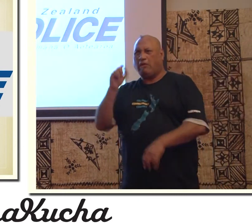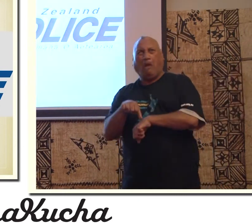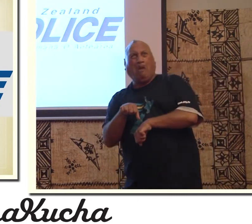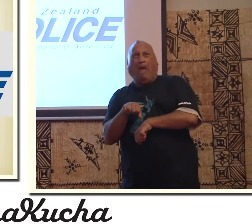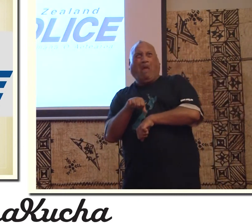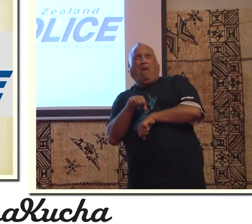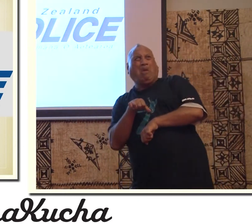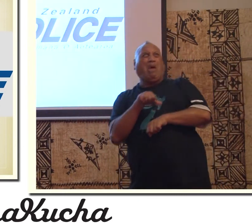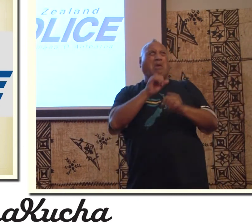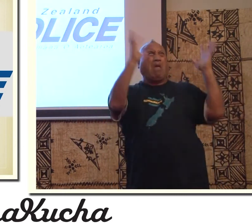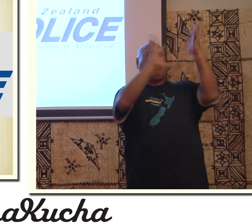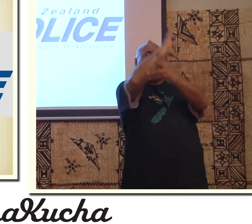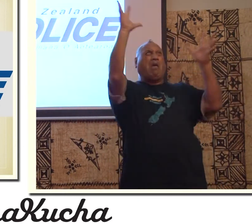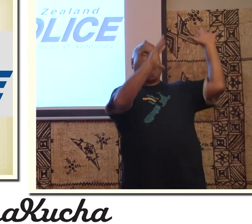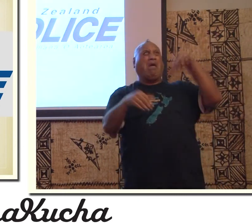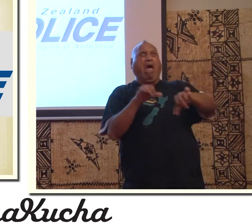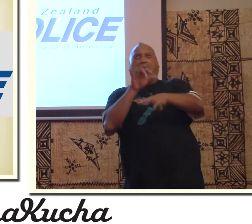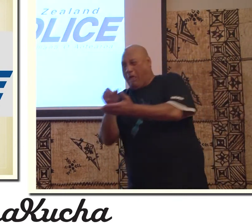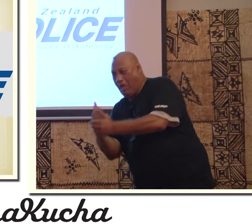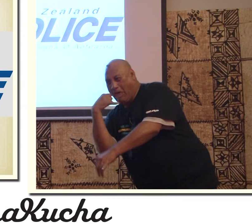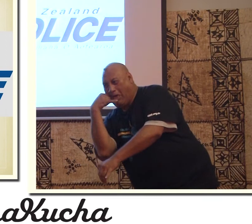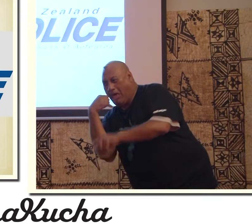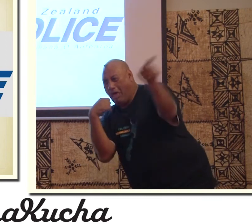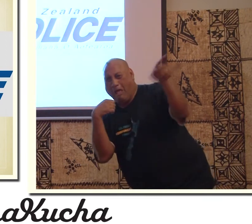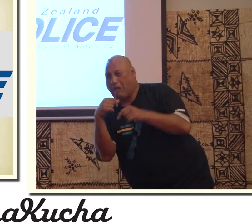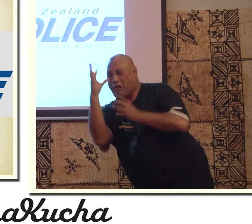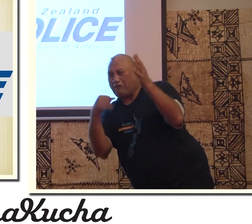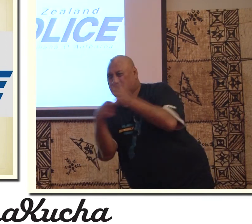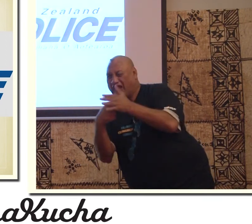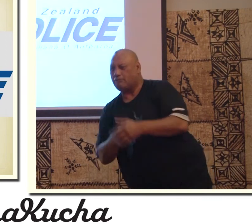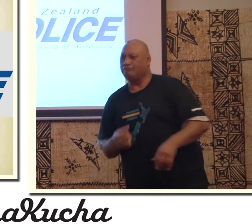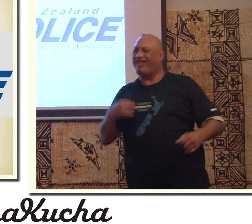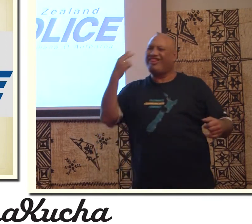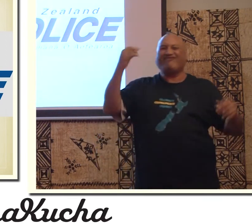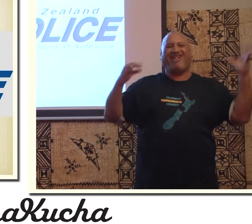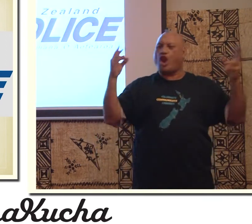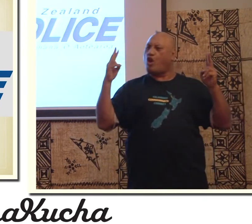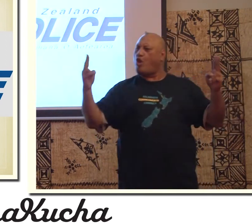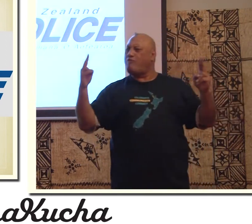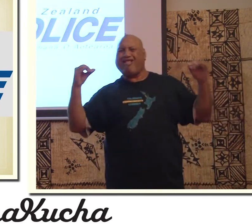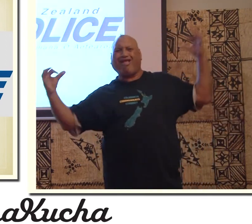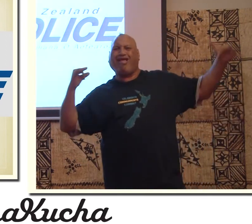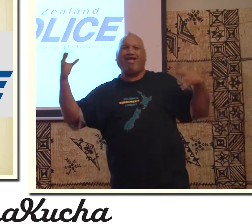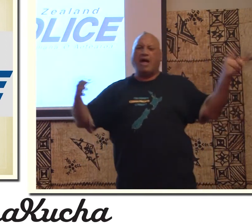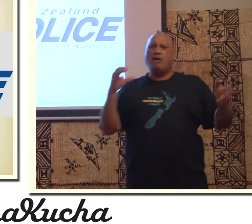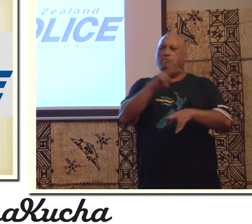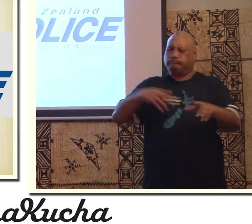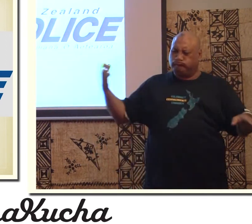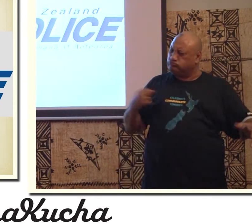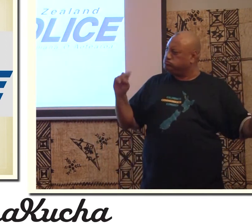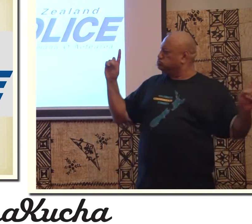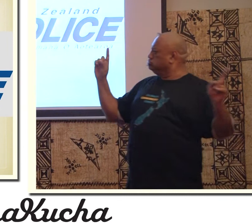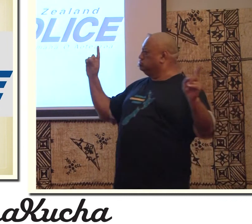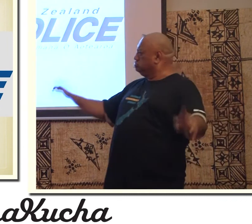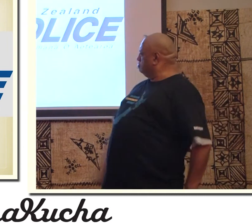isolated. Now, one time my friends and I, we were signing away and having this huge conversation. The person next door said, "Oh, check them out. Man, they're really freaking